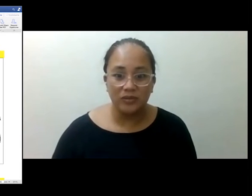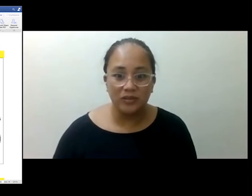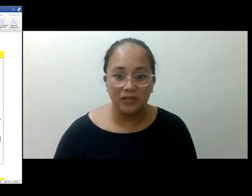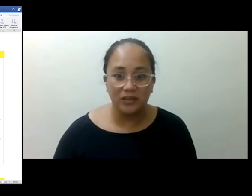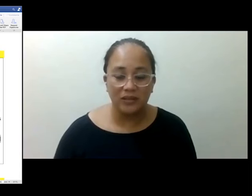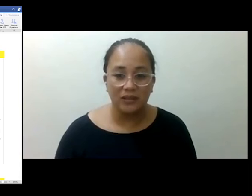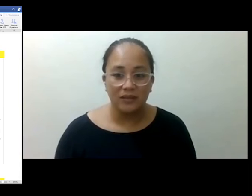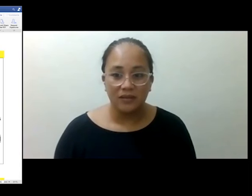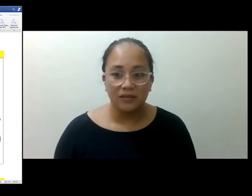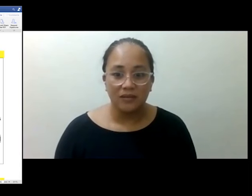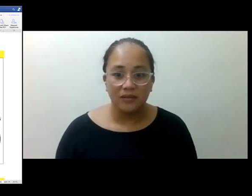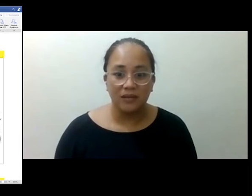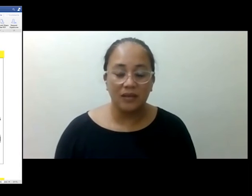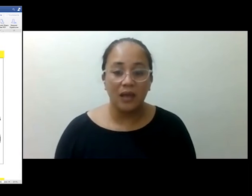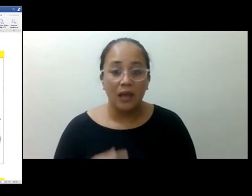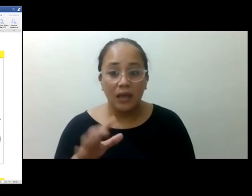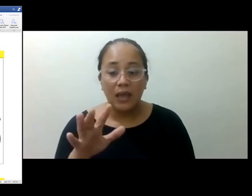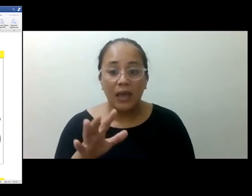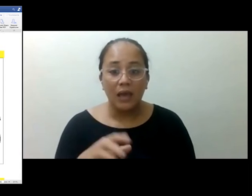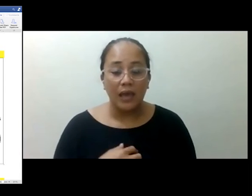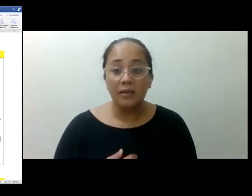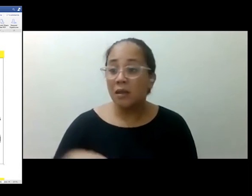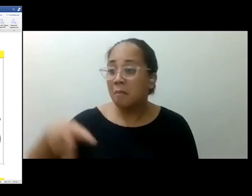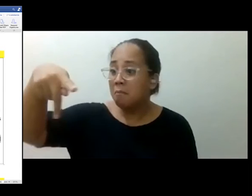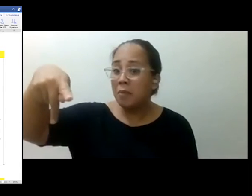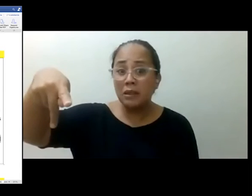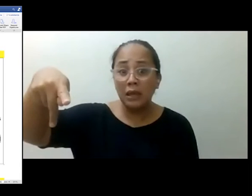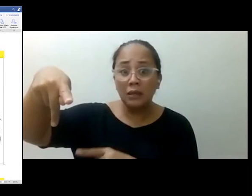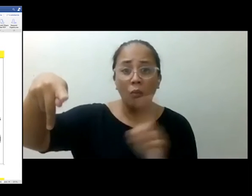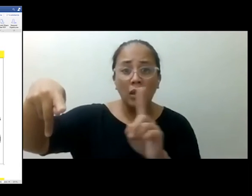And then you ask the predicate, how many?